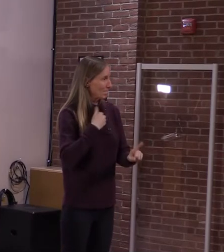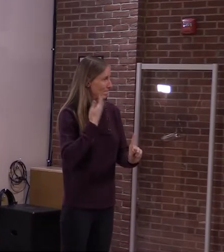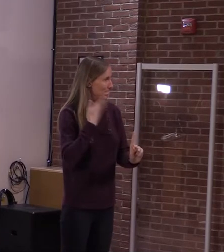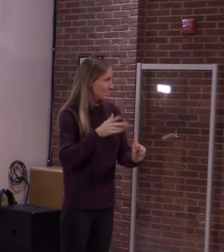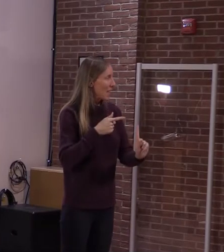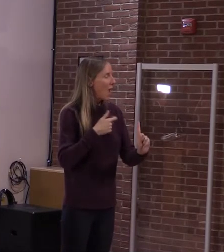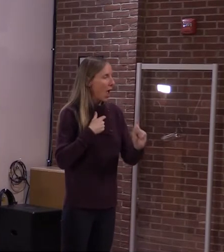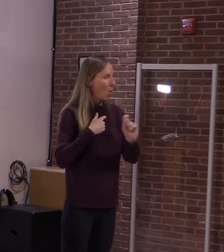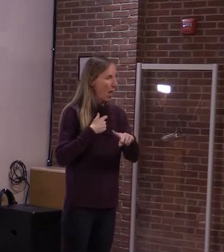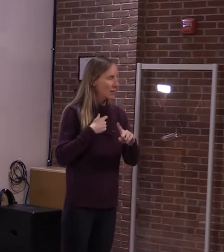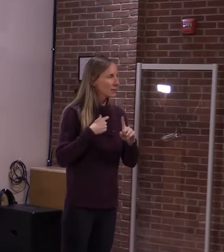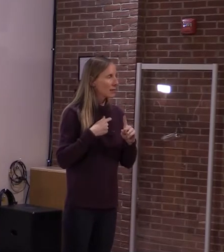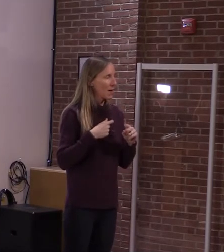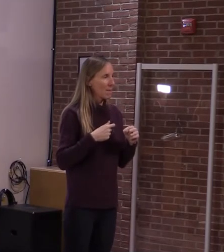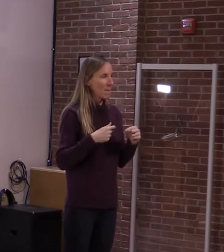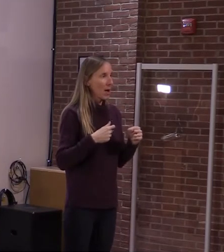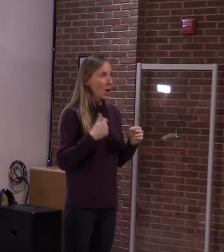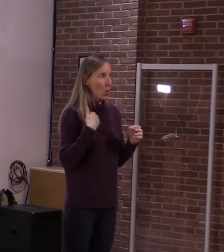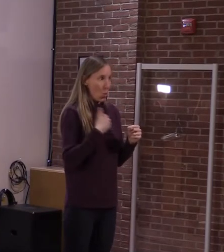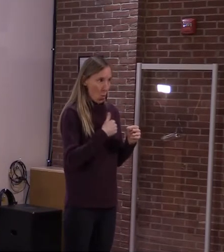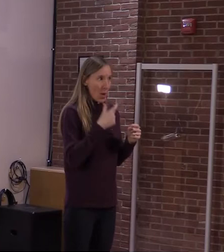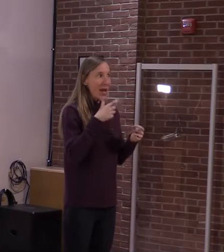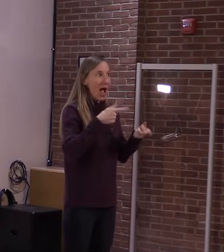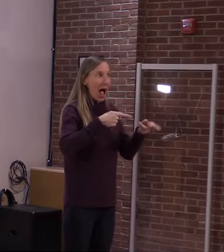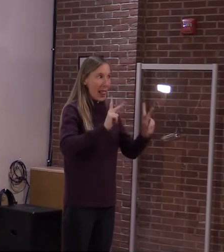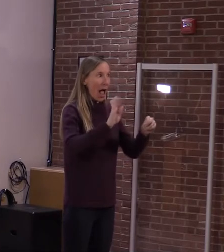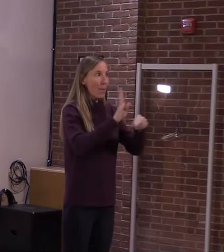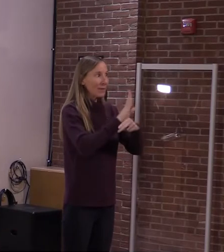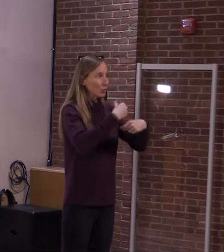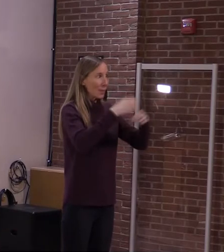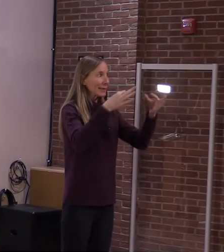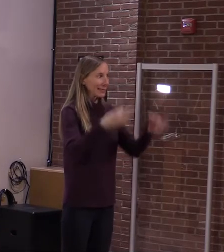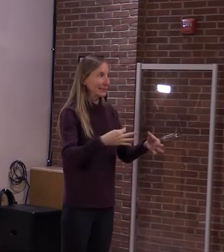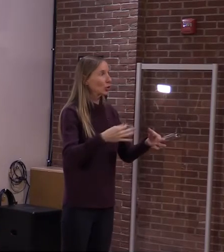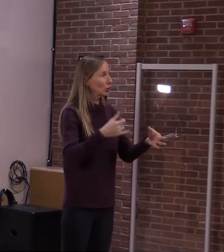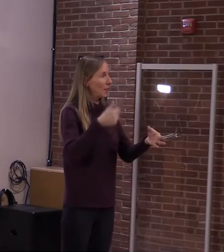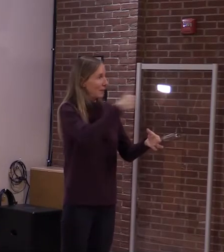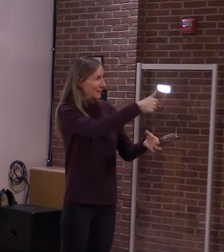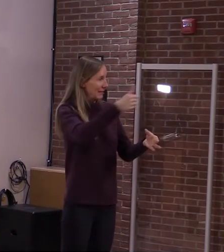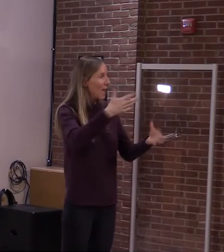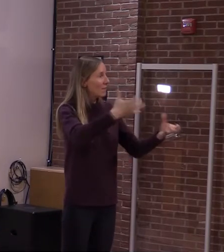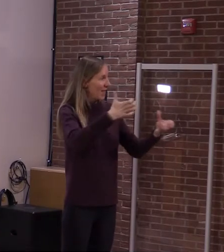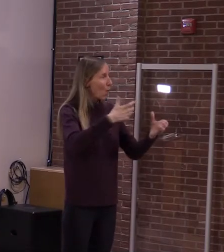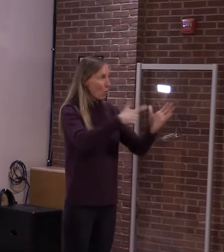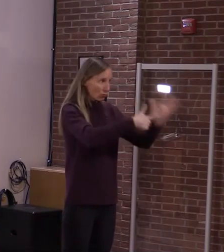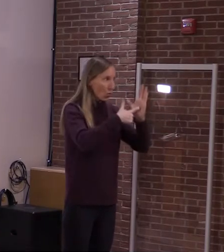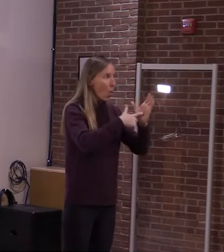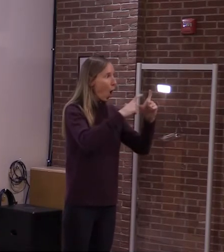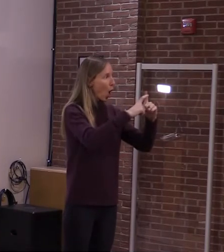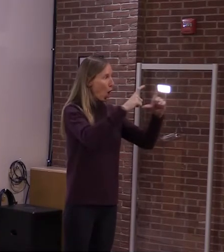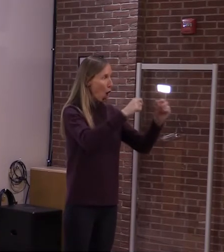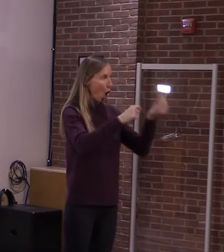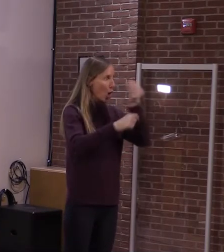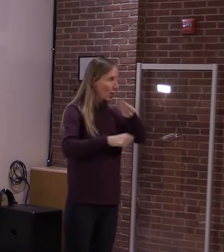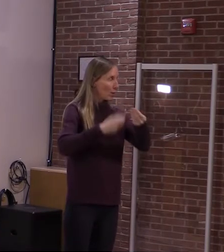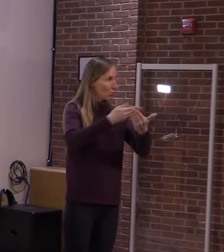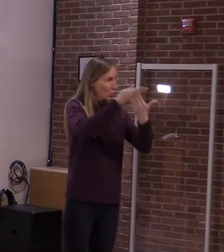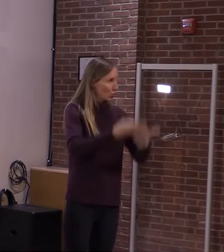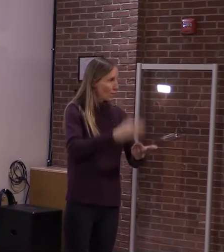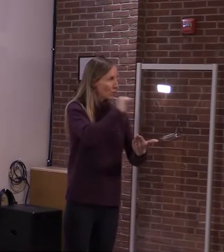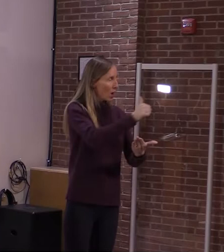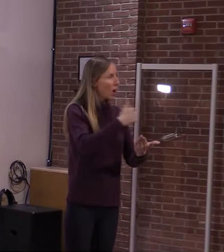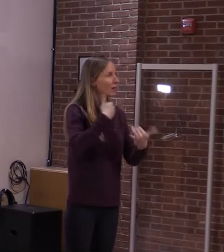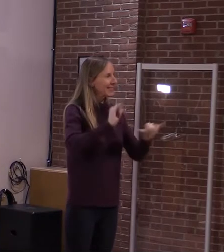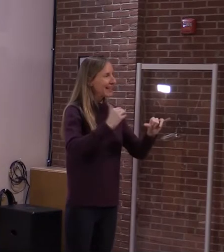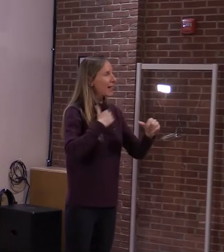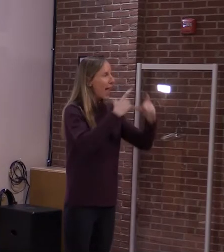we are allowing businesses to determine that on their own because we still have a mask